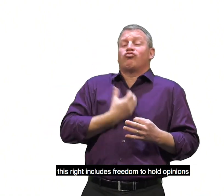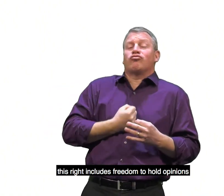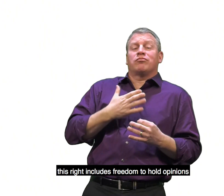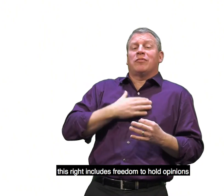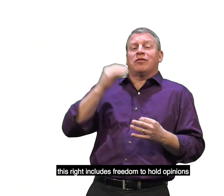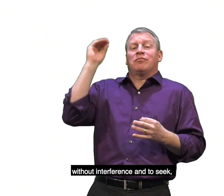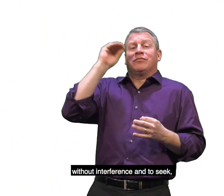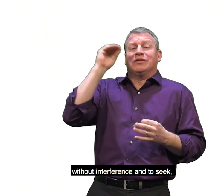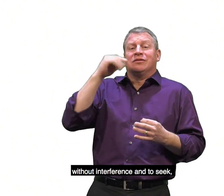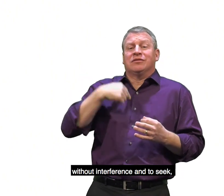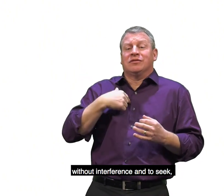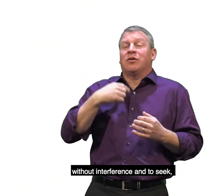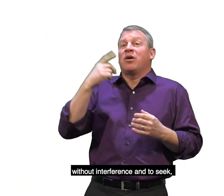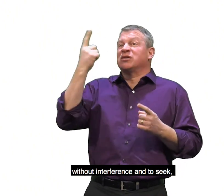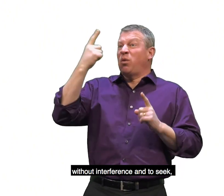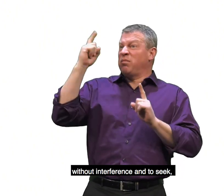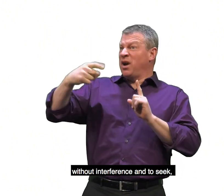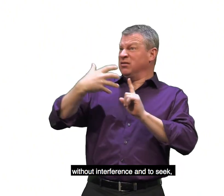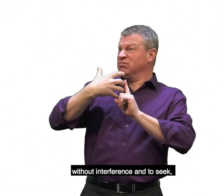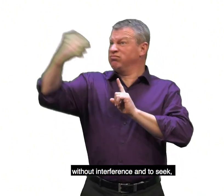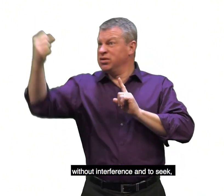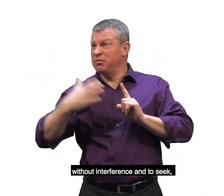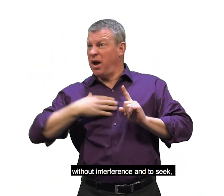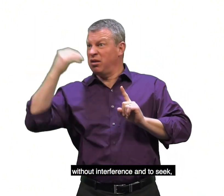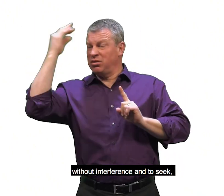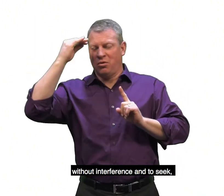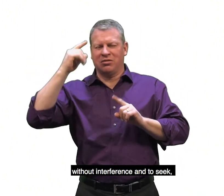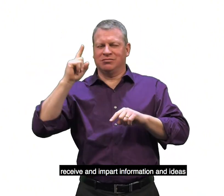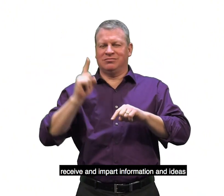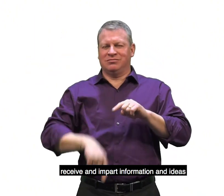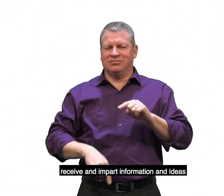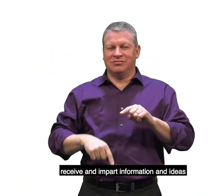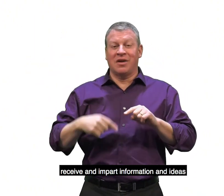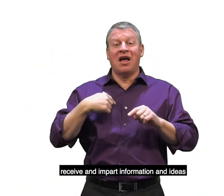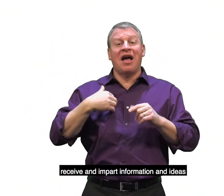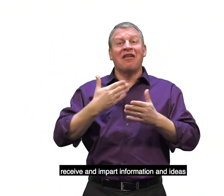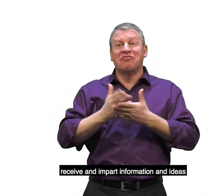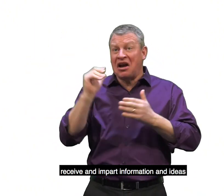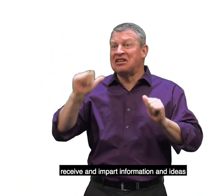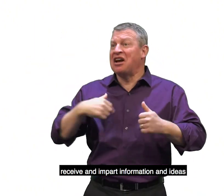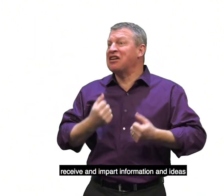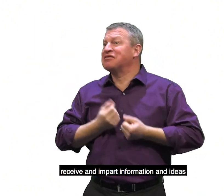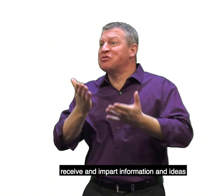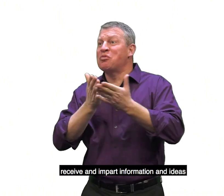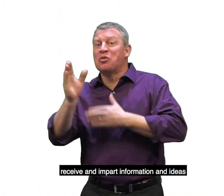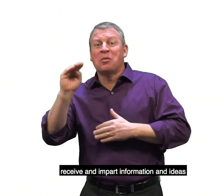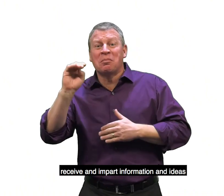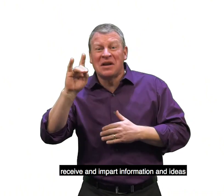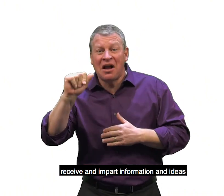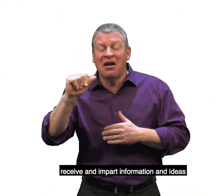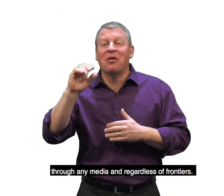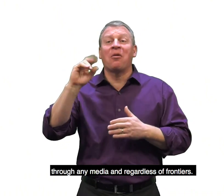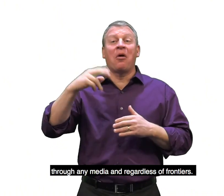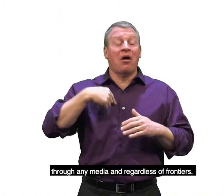hold opinions without interference and to seek, receive, and impart information and ideas through